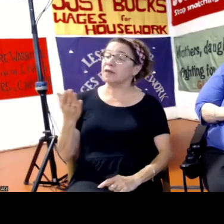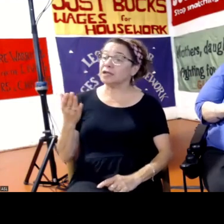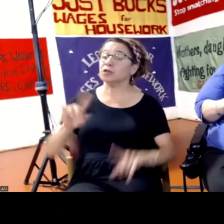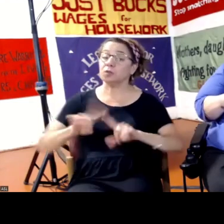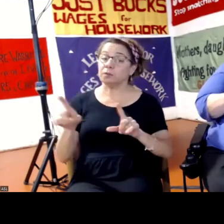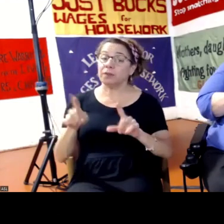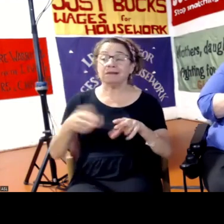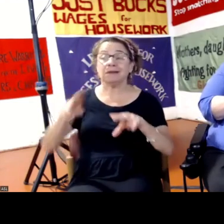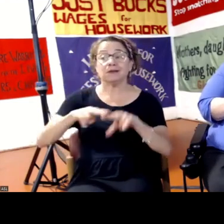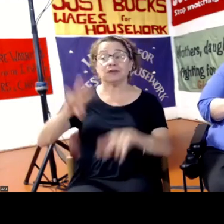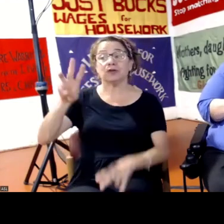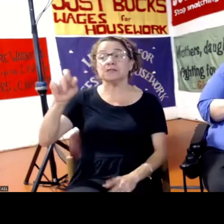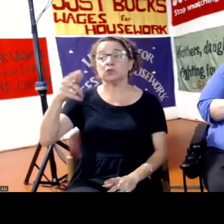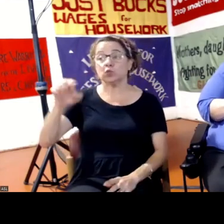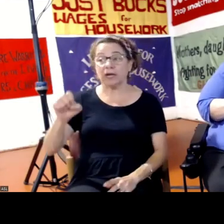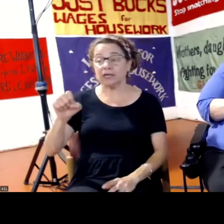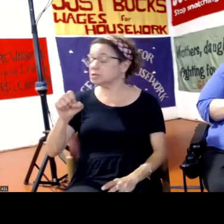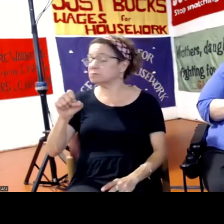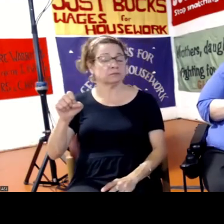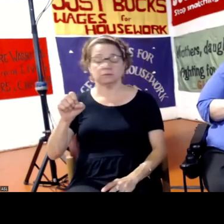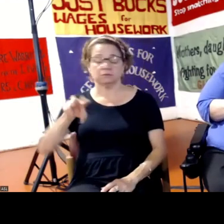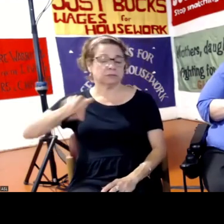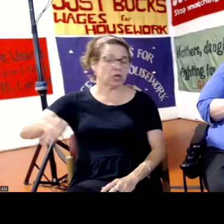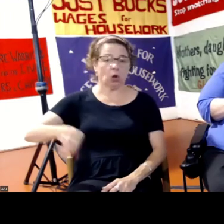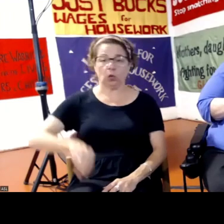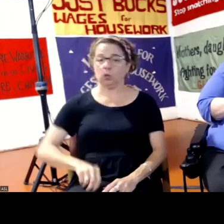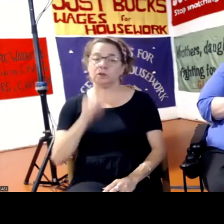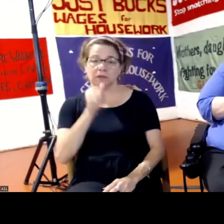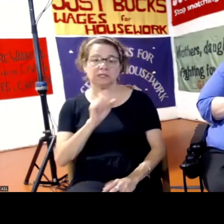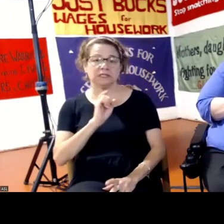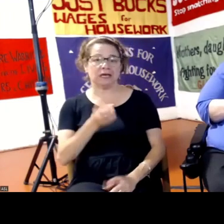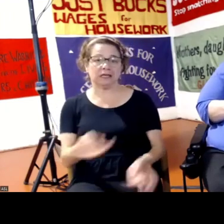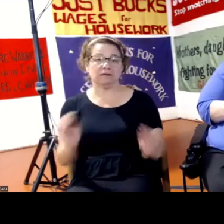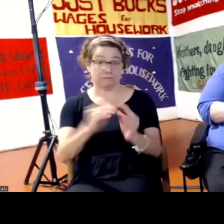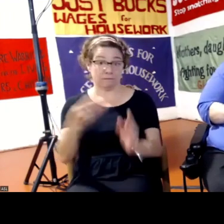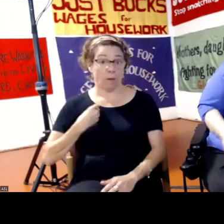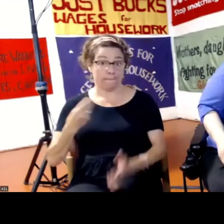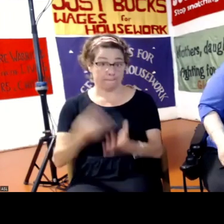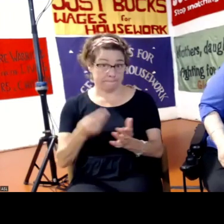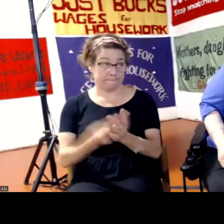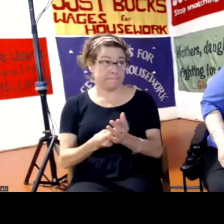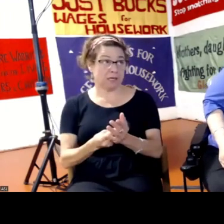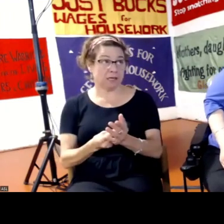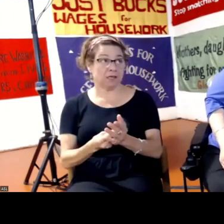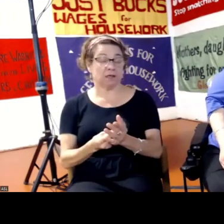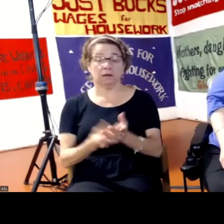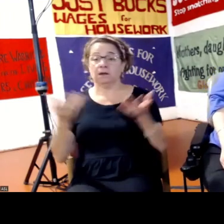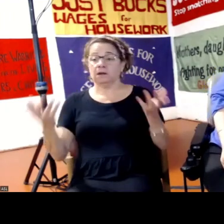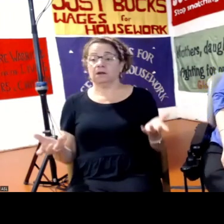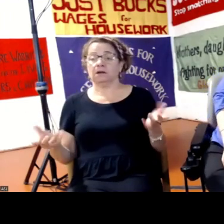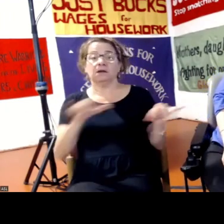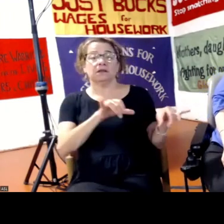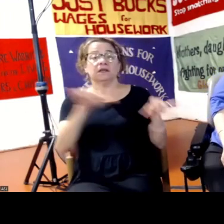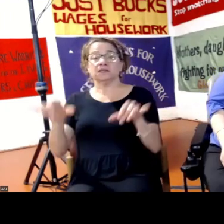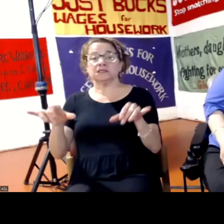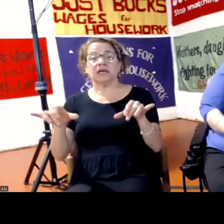have to increase our wages, they turned them down. I feel that in relation to a care income, we are at the